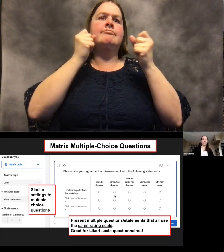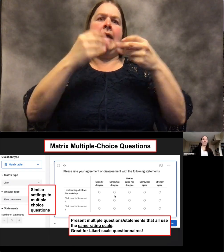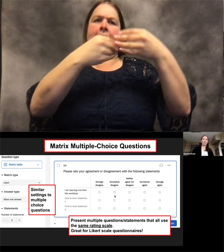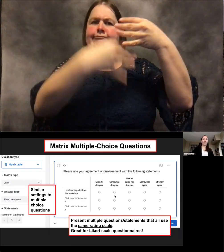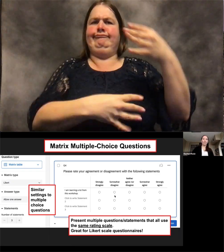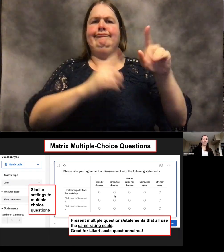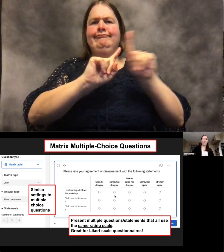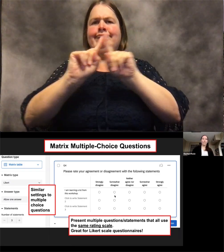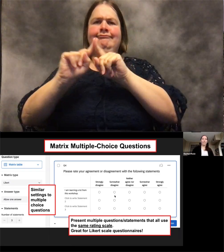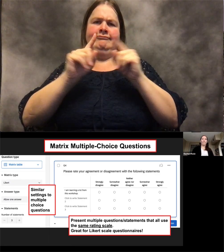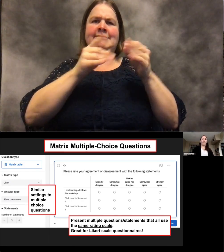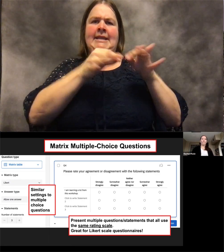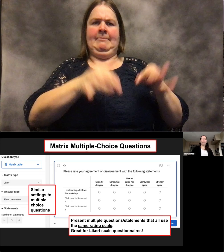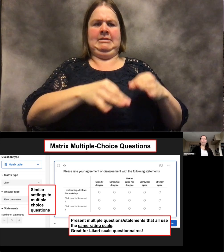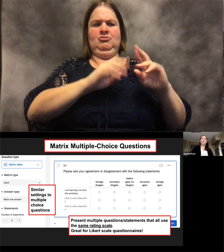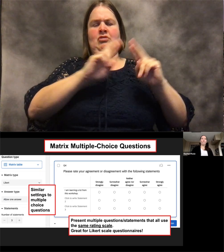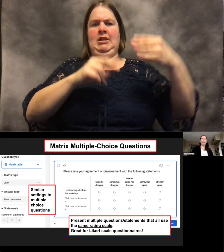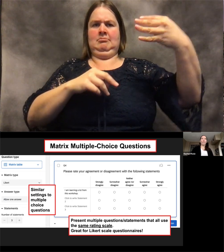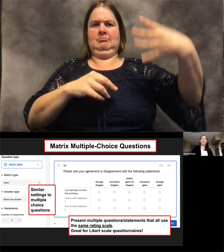statements.